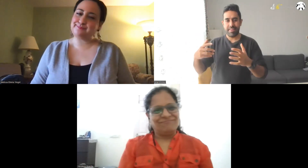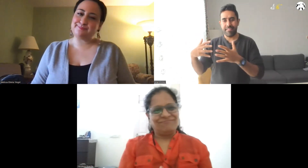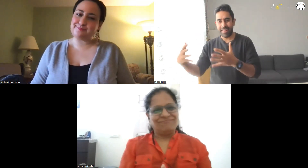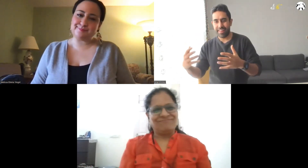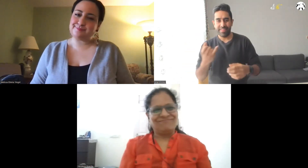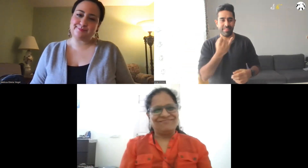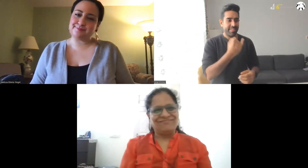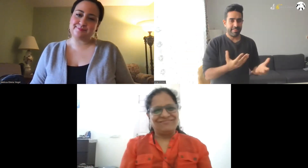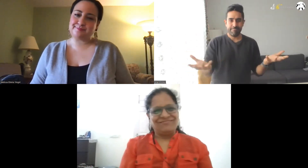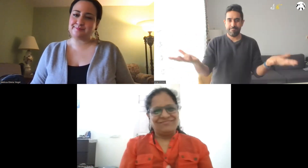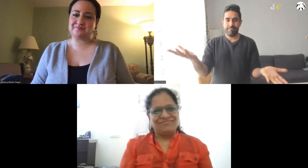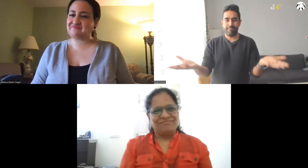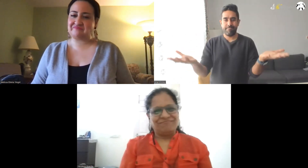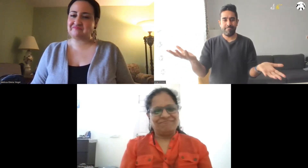being thin.